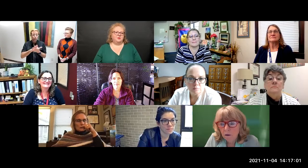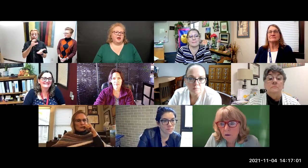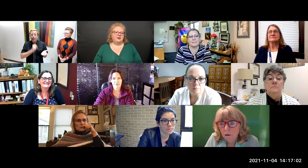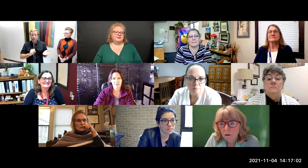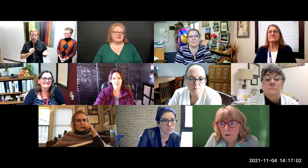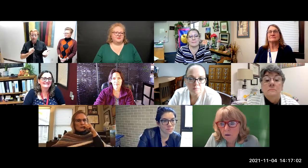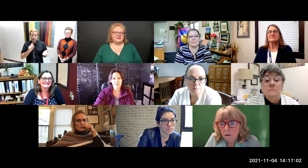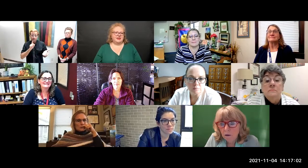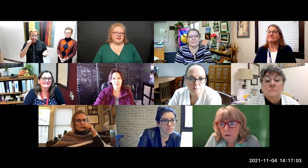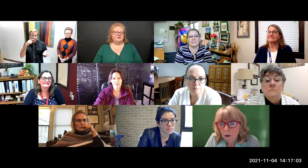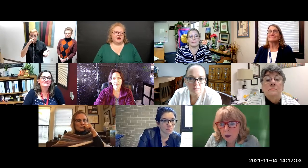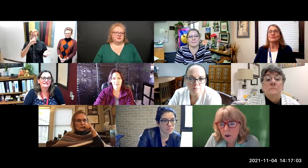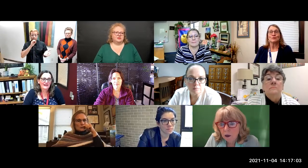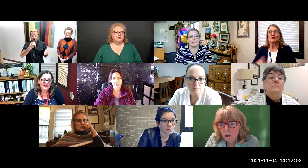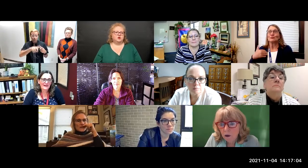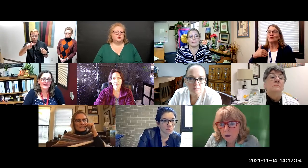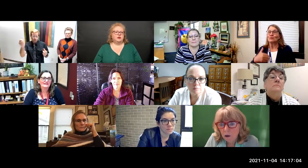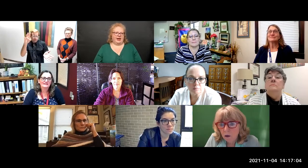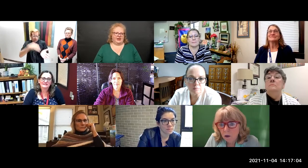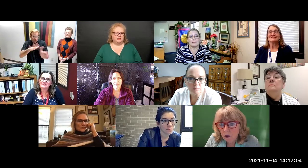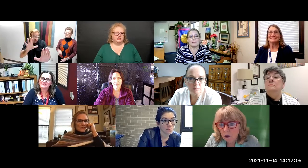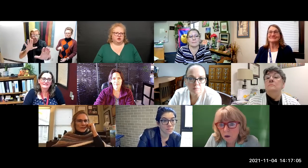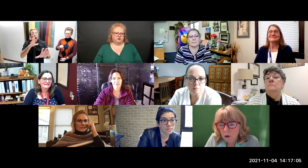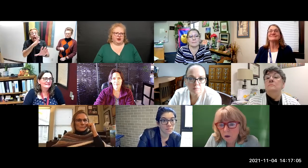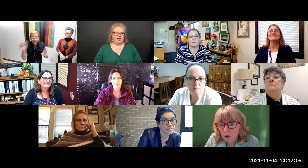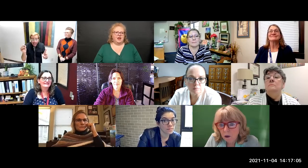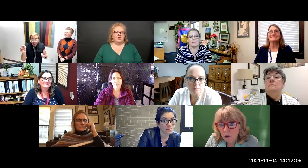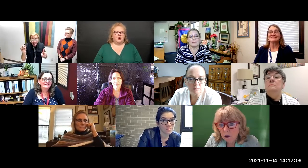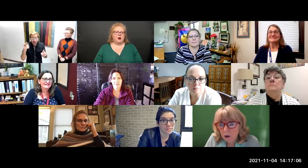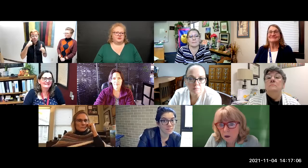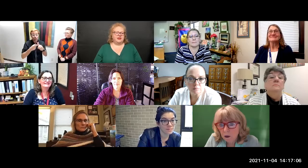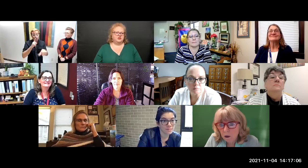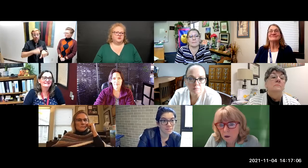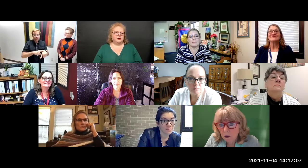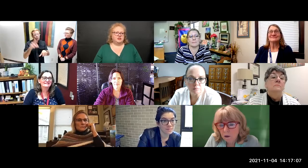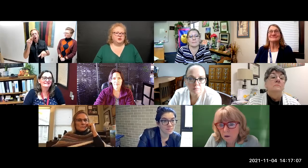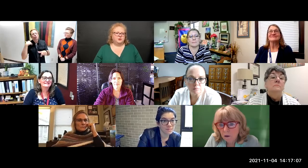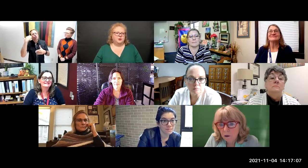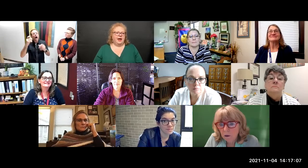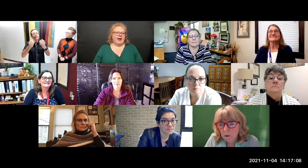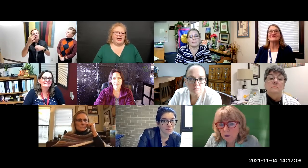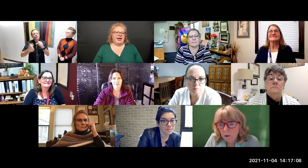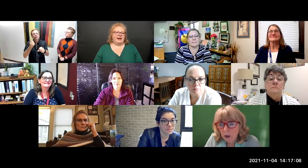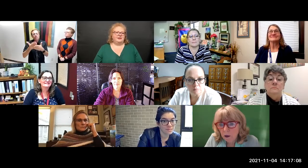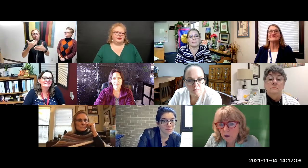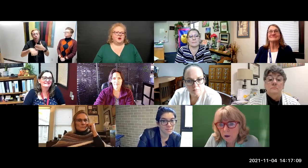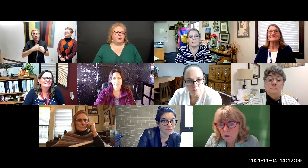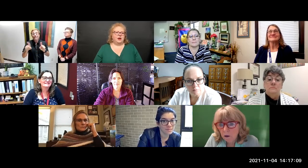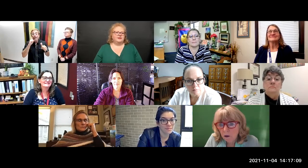had 17,000 school-age children, up to the age of 22. And, it's